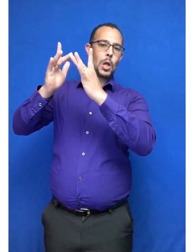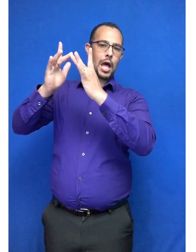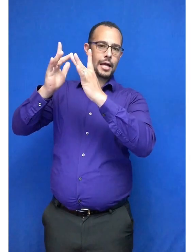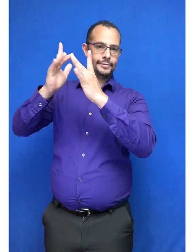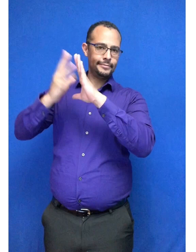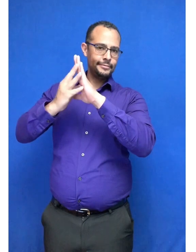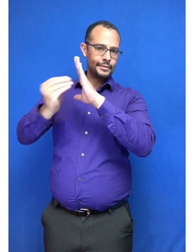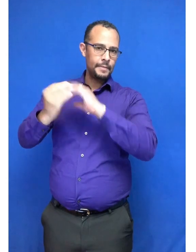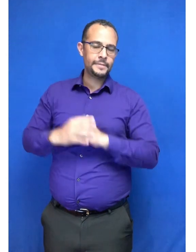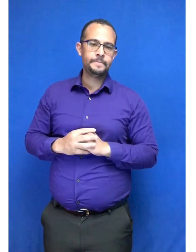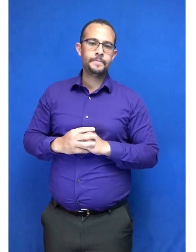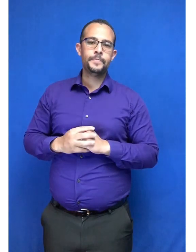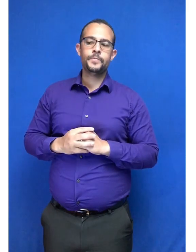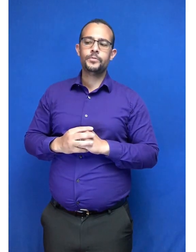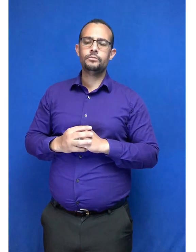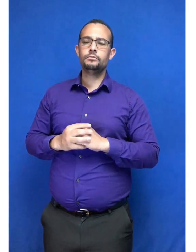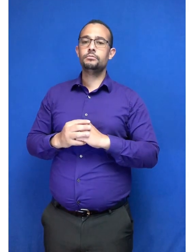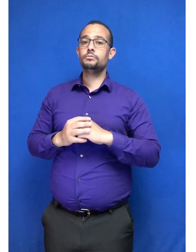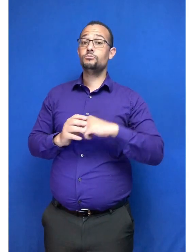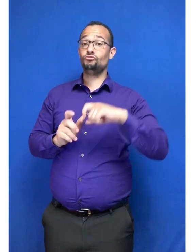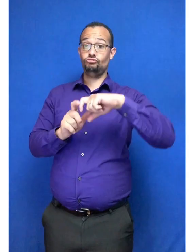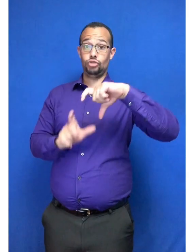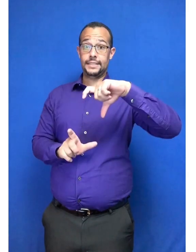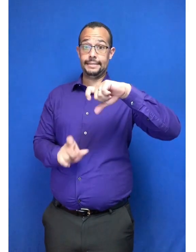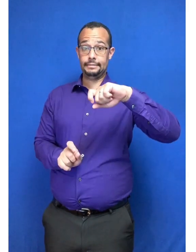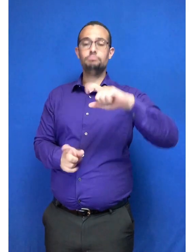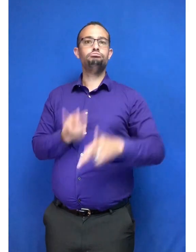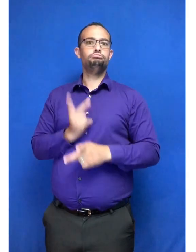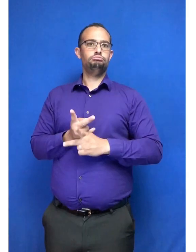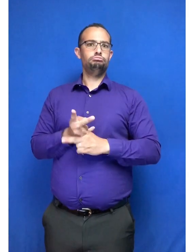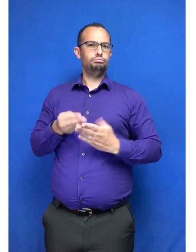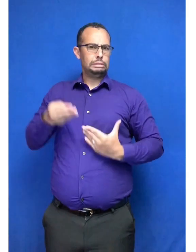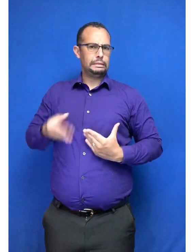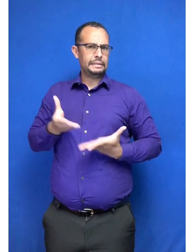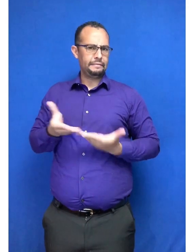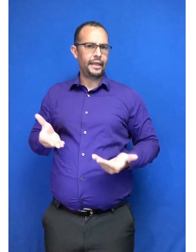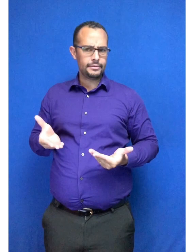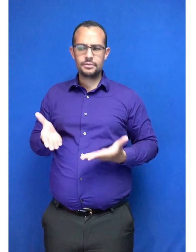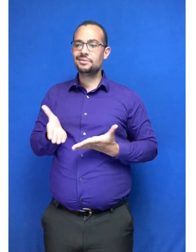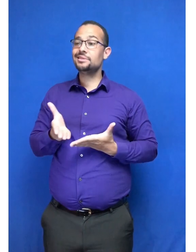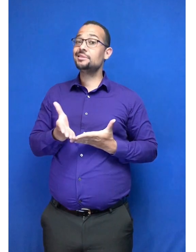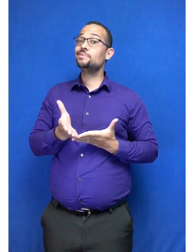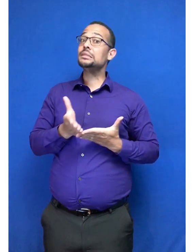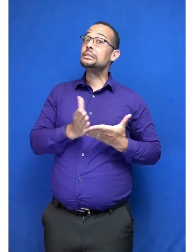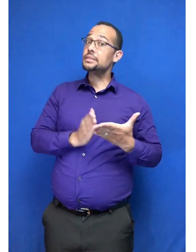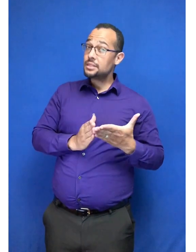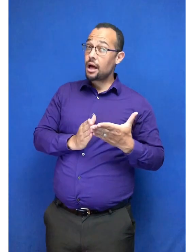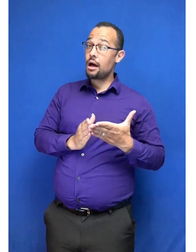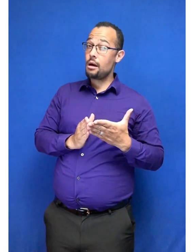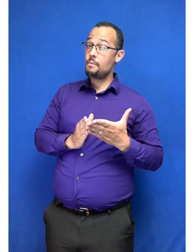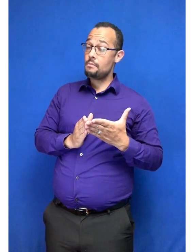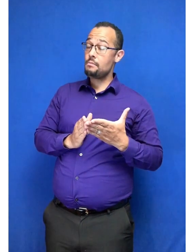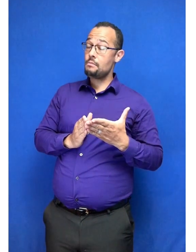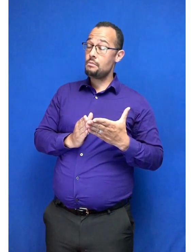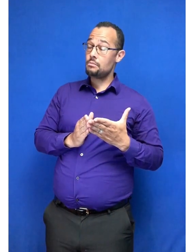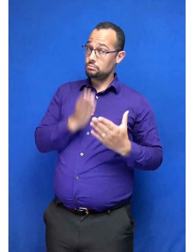Keep all receipts, especially for big expensive items. Some items might even require a separate